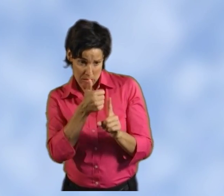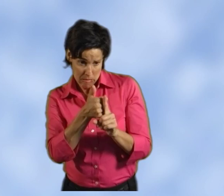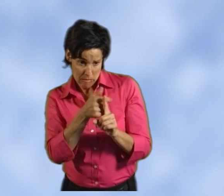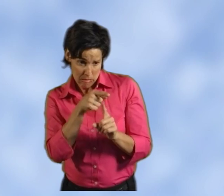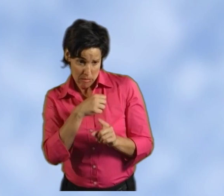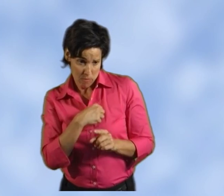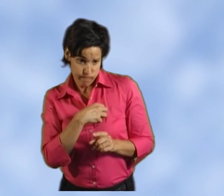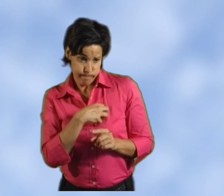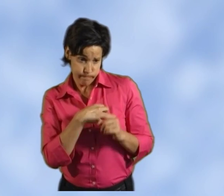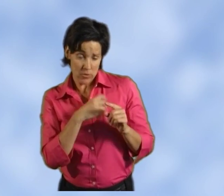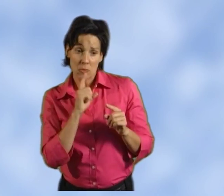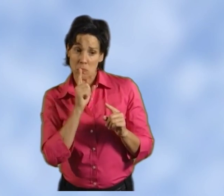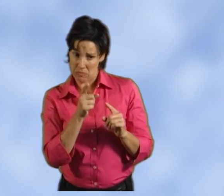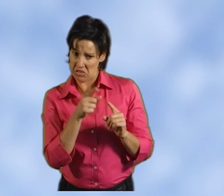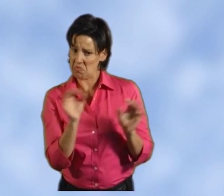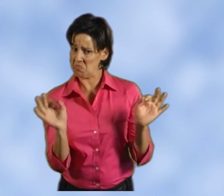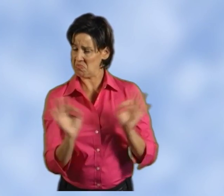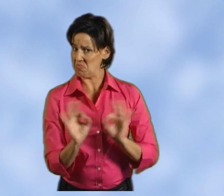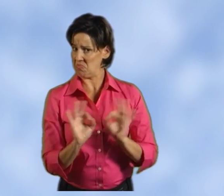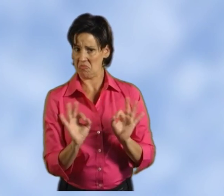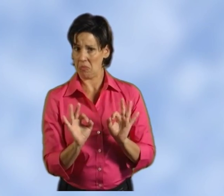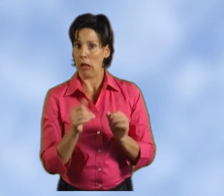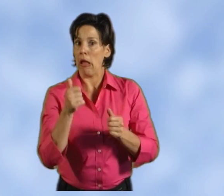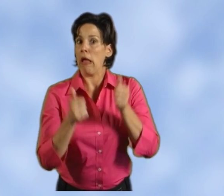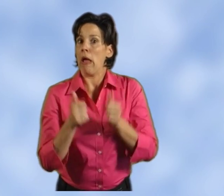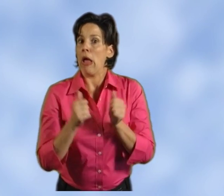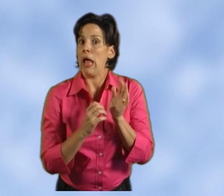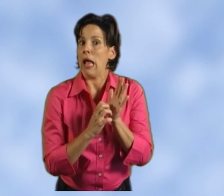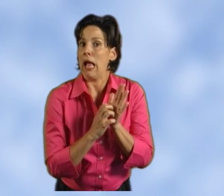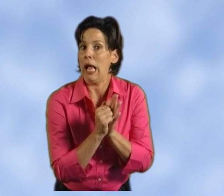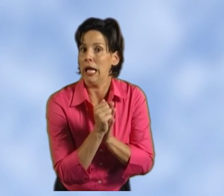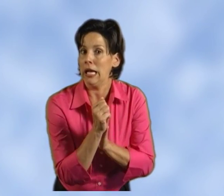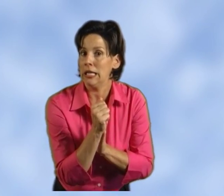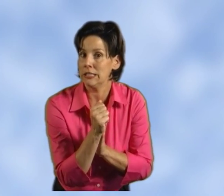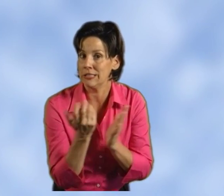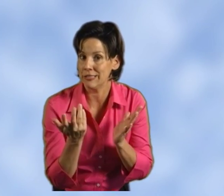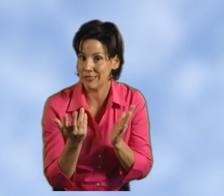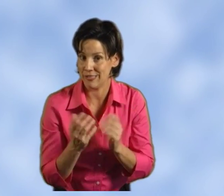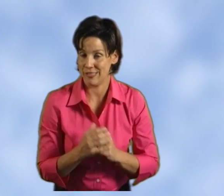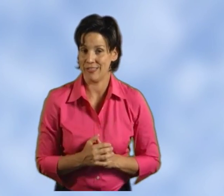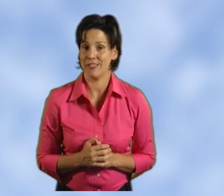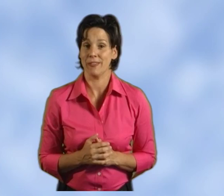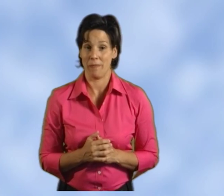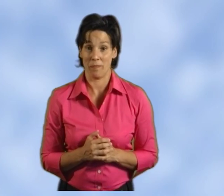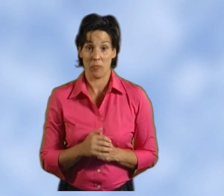abnormality is benign or cancerous.